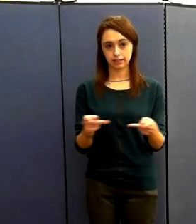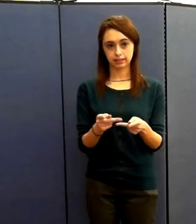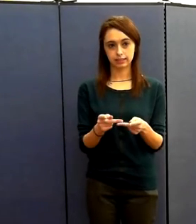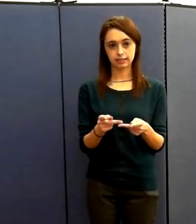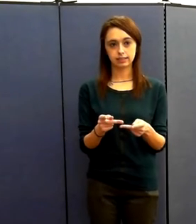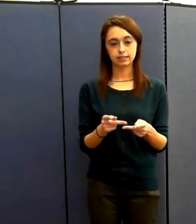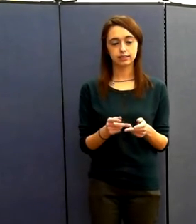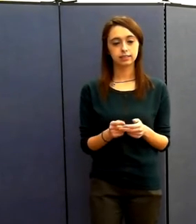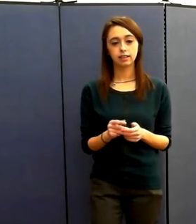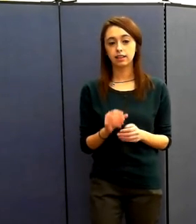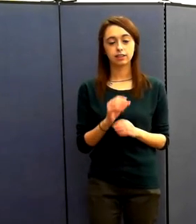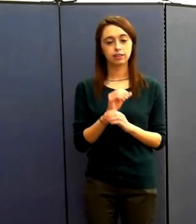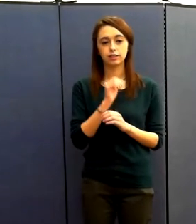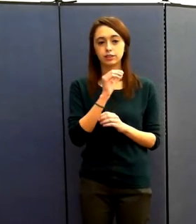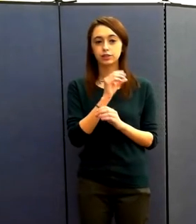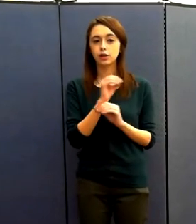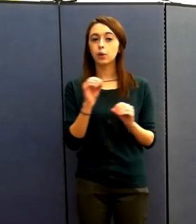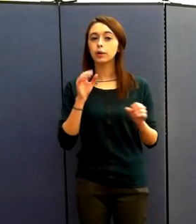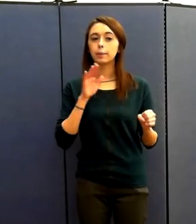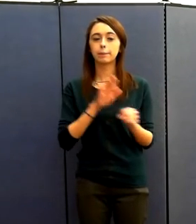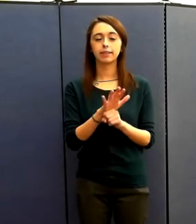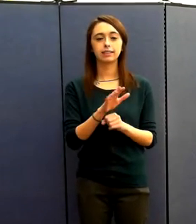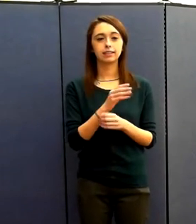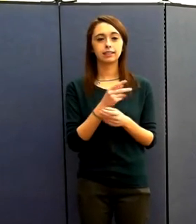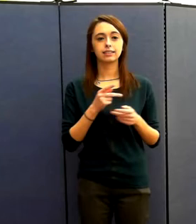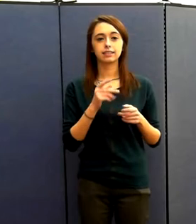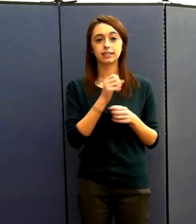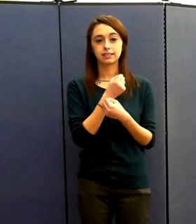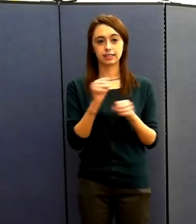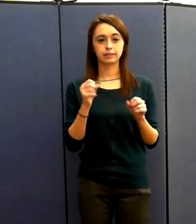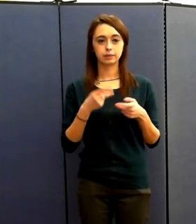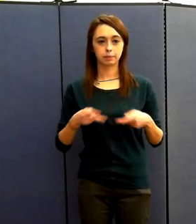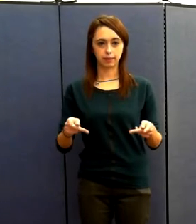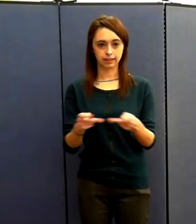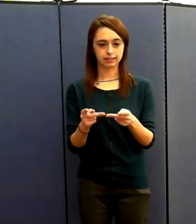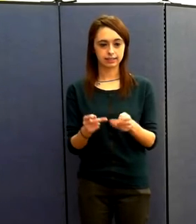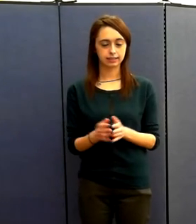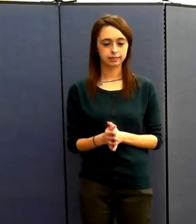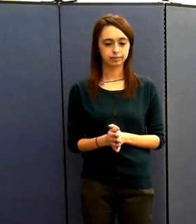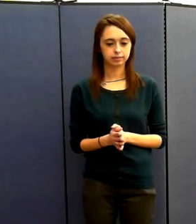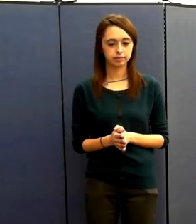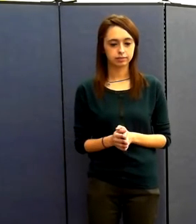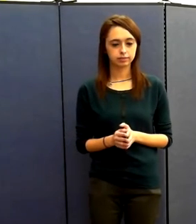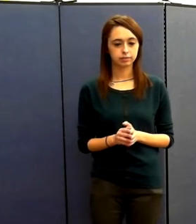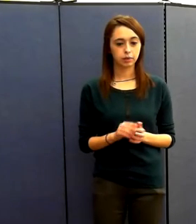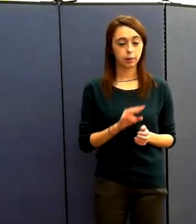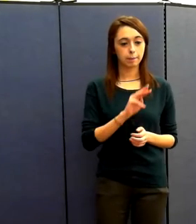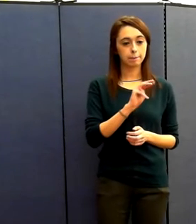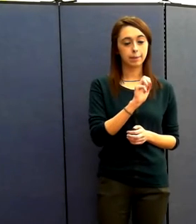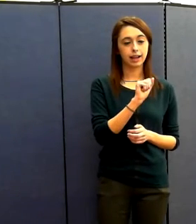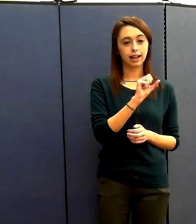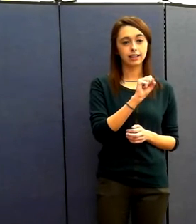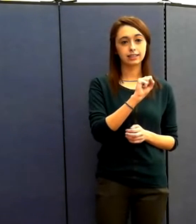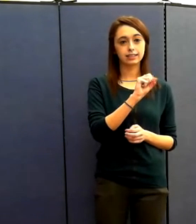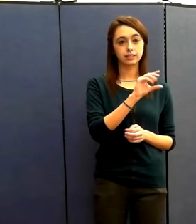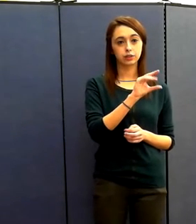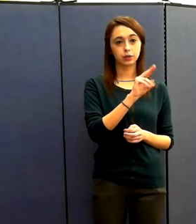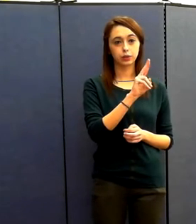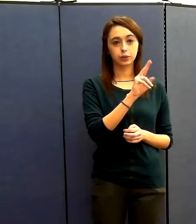safe space. While masculine queers and butch lesbians may have a fear when